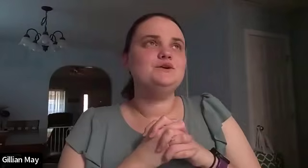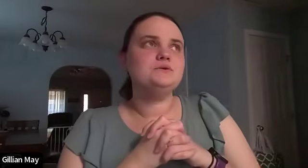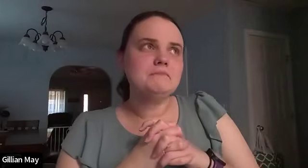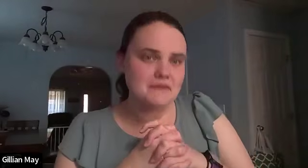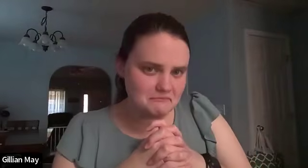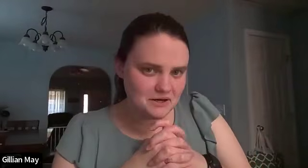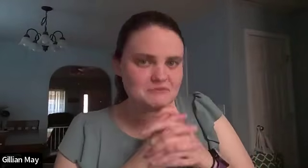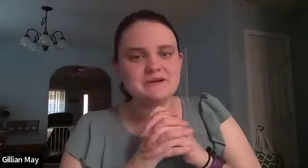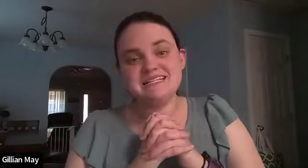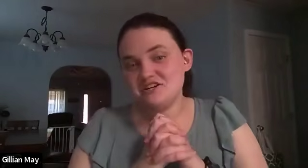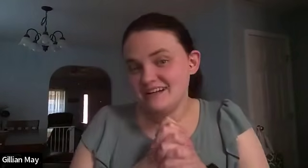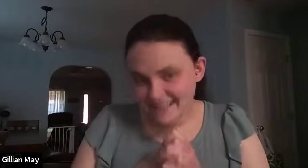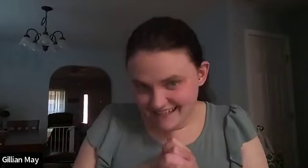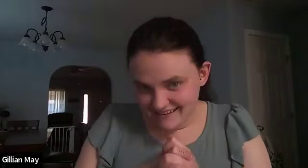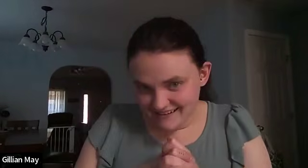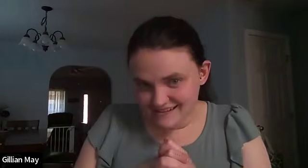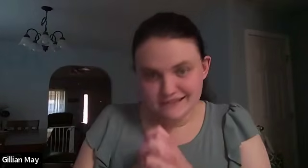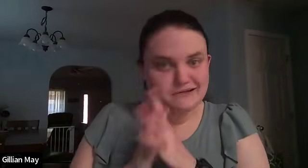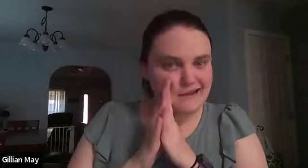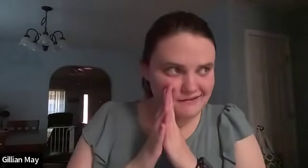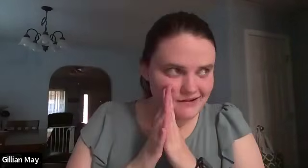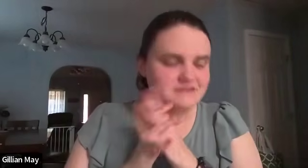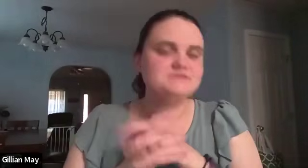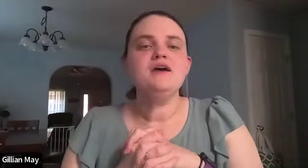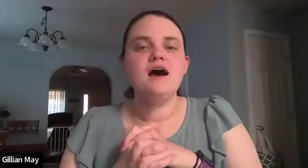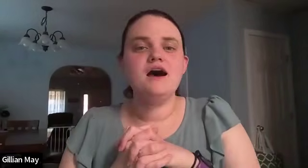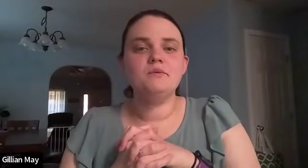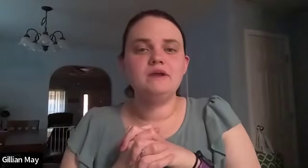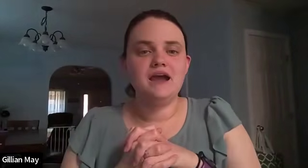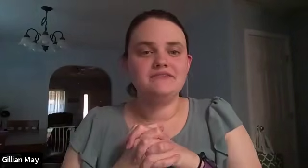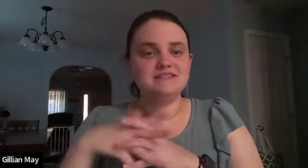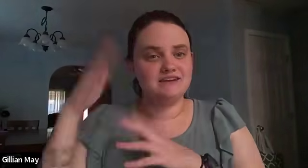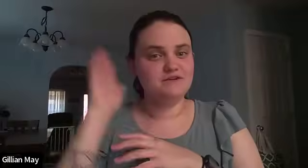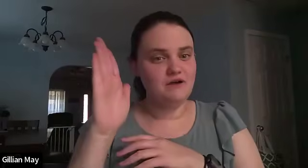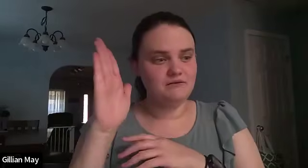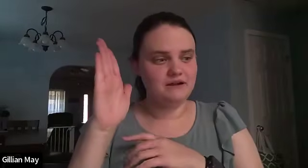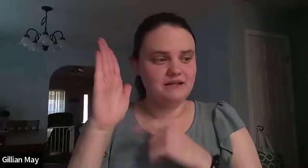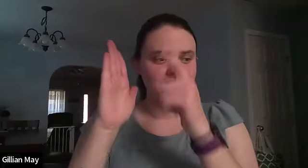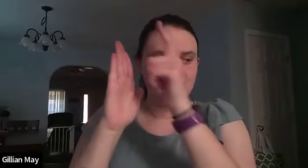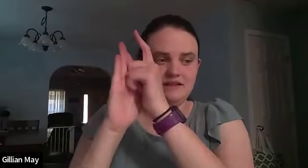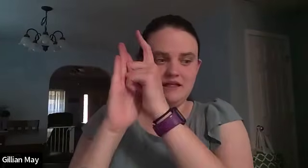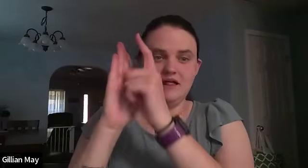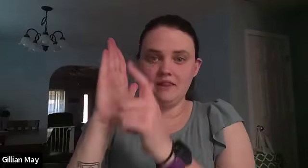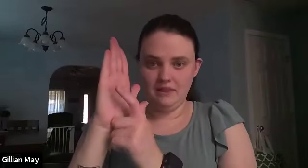you remember when we did our in-laws and our outlaws, we had the sign for law already.